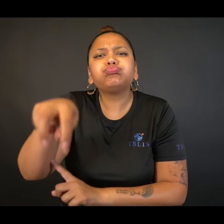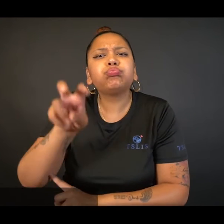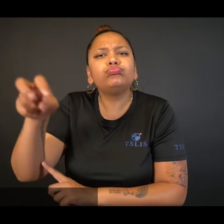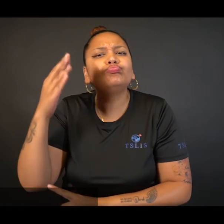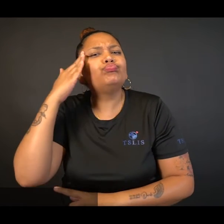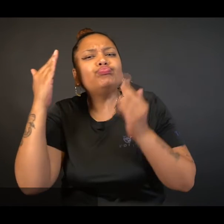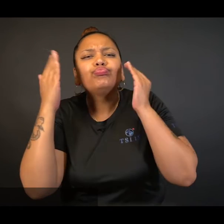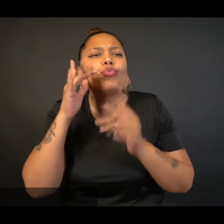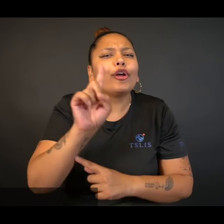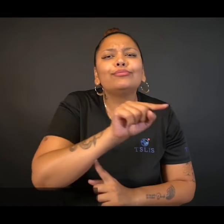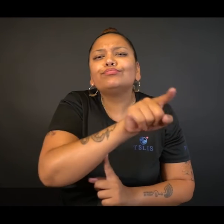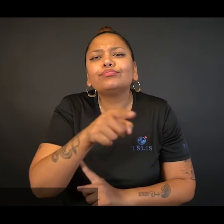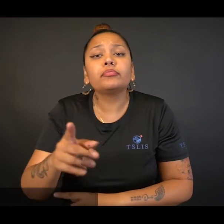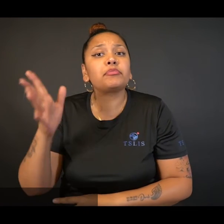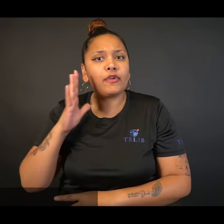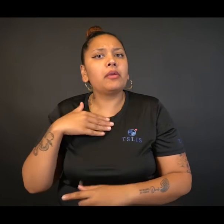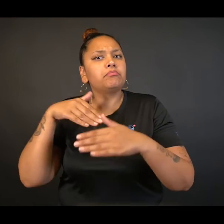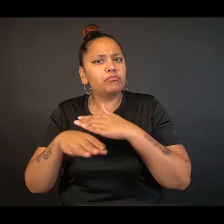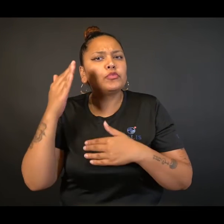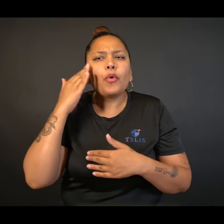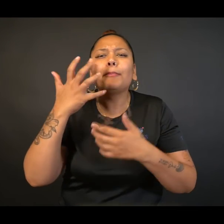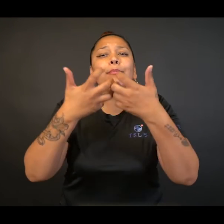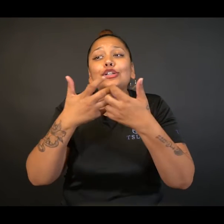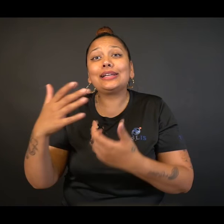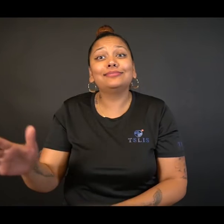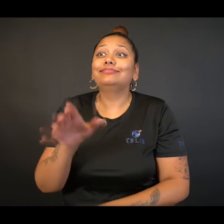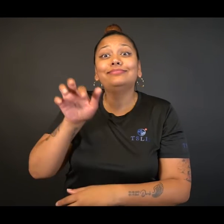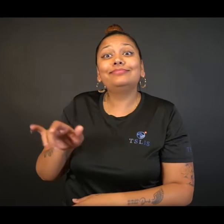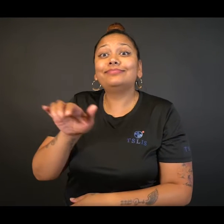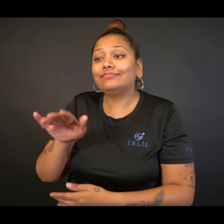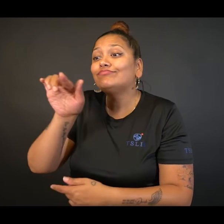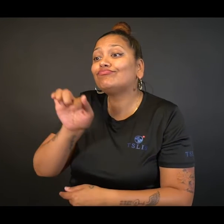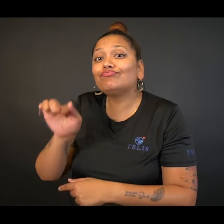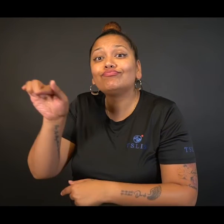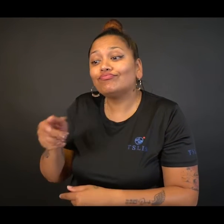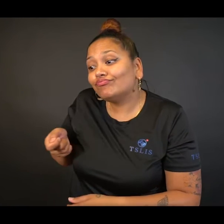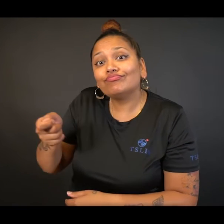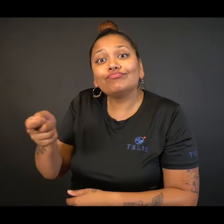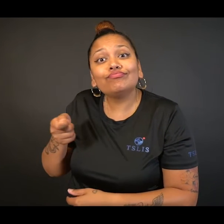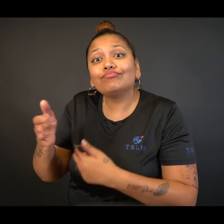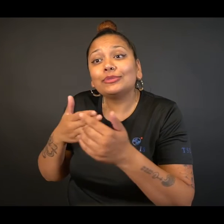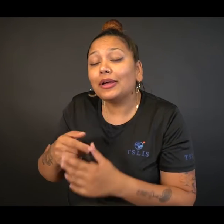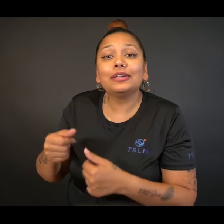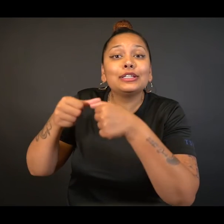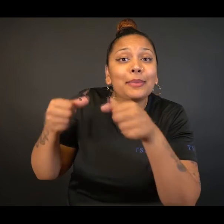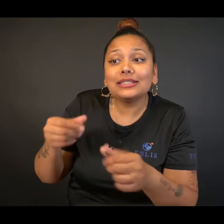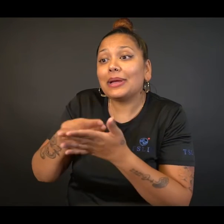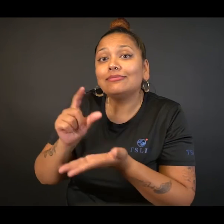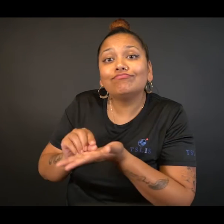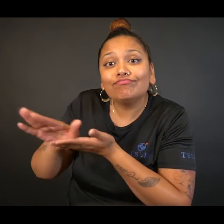I've banked at the same branch for a long time, and no matter which facility I go in, I'm very familiar, or I